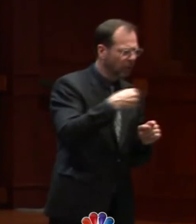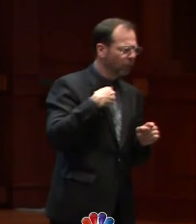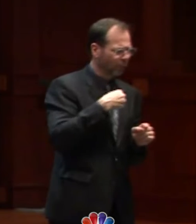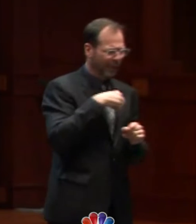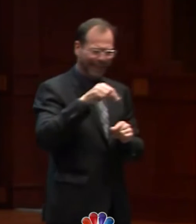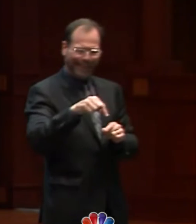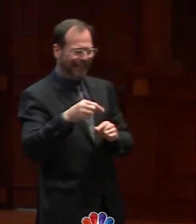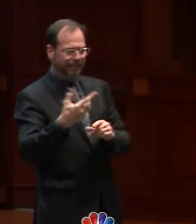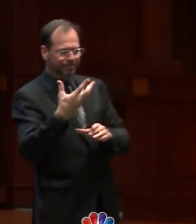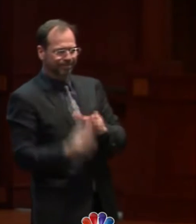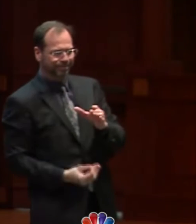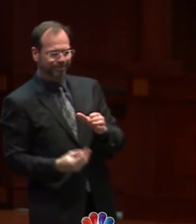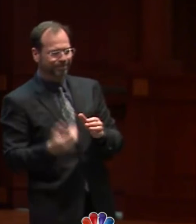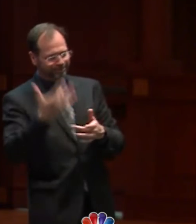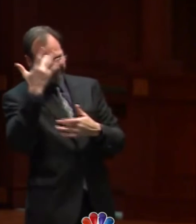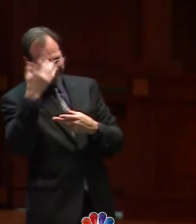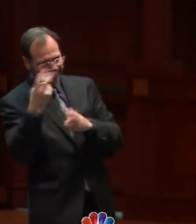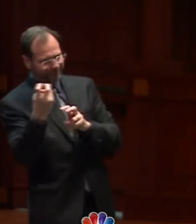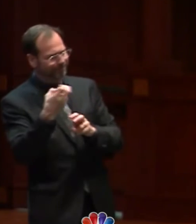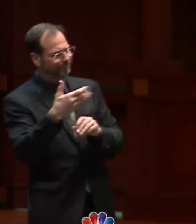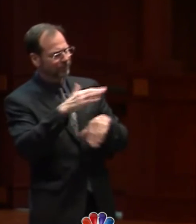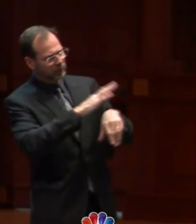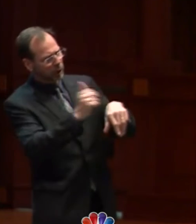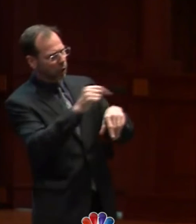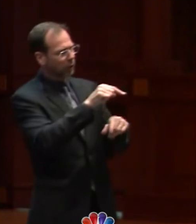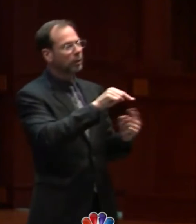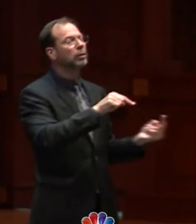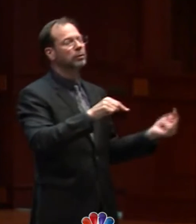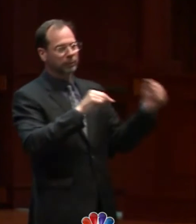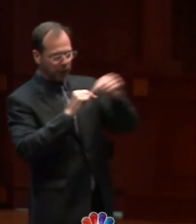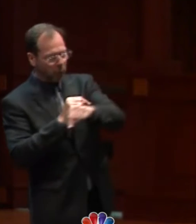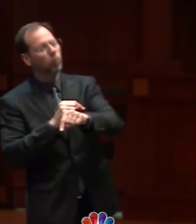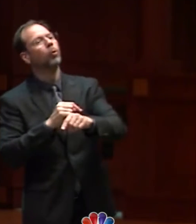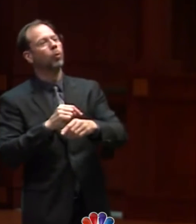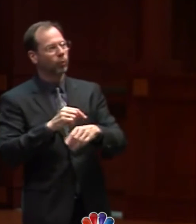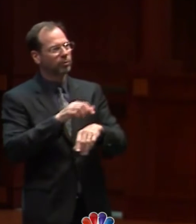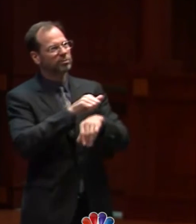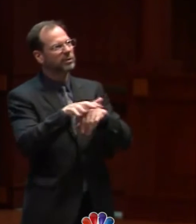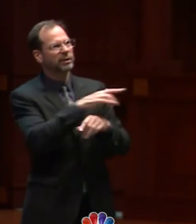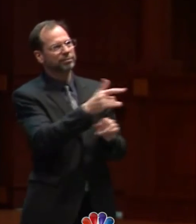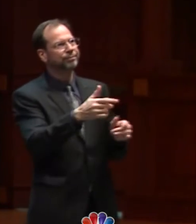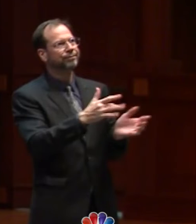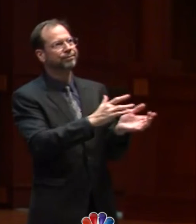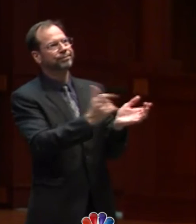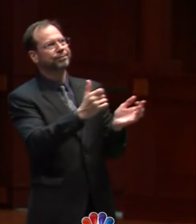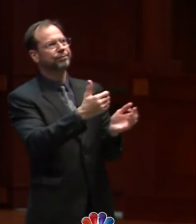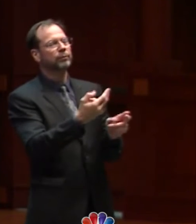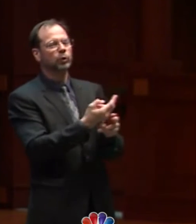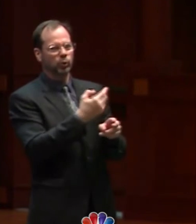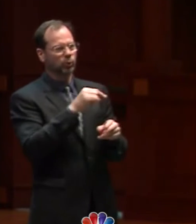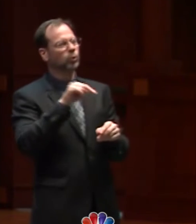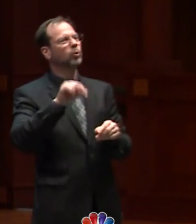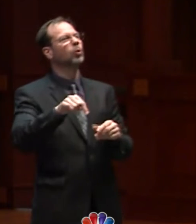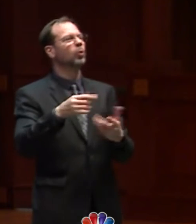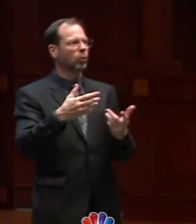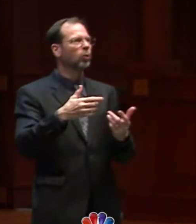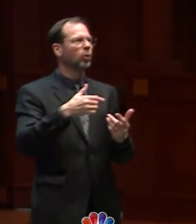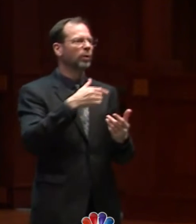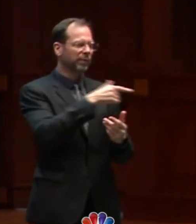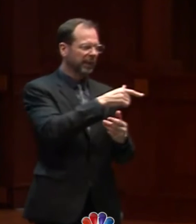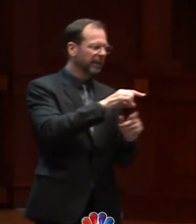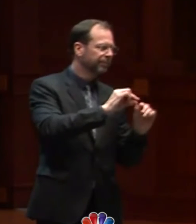somebody down, we need some help here. That would be one of the first places you would go to kind of get access to that, and then that